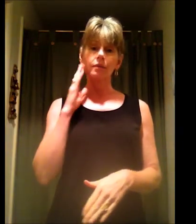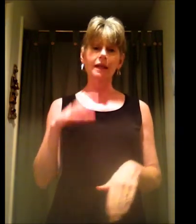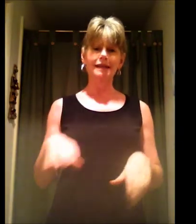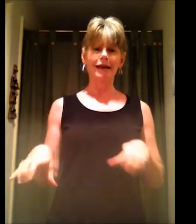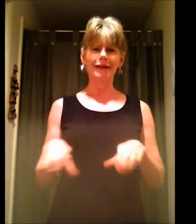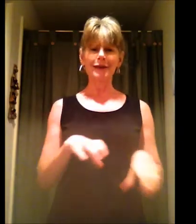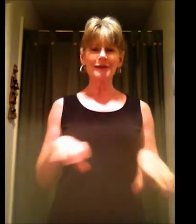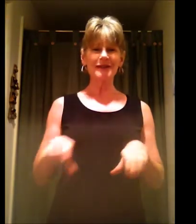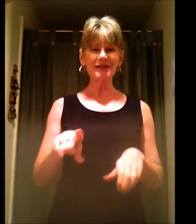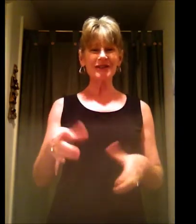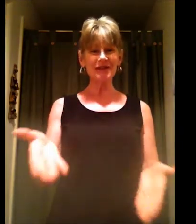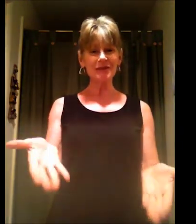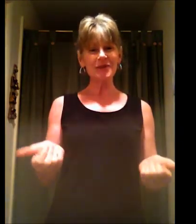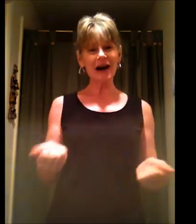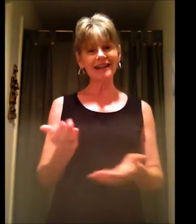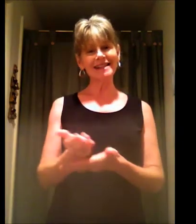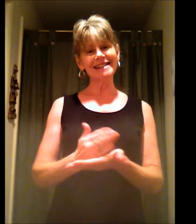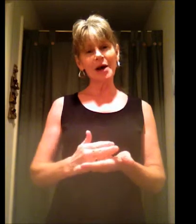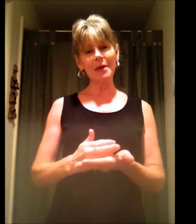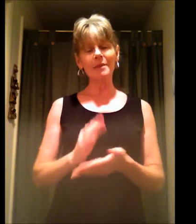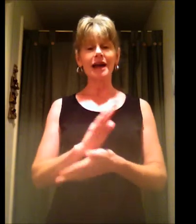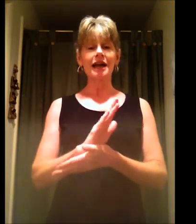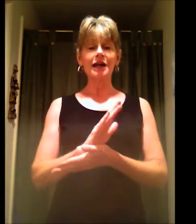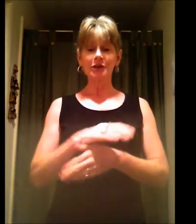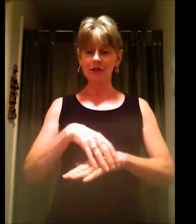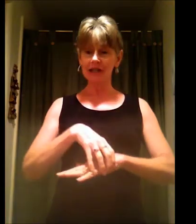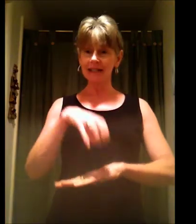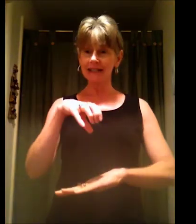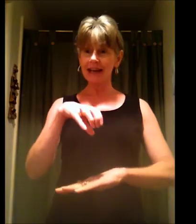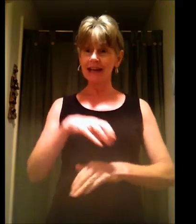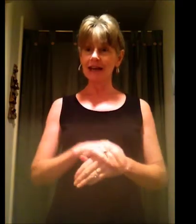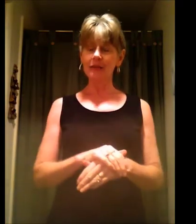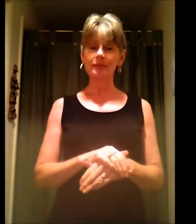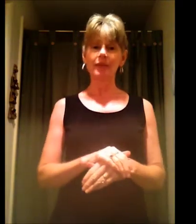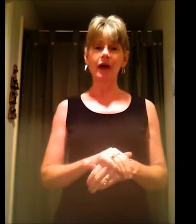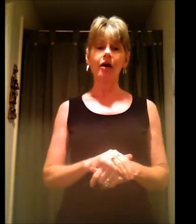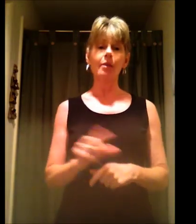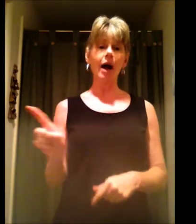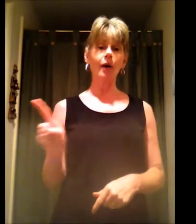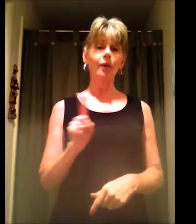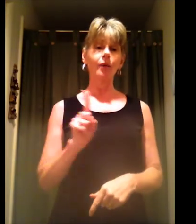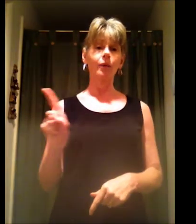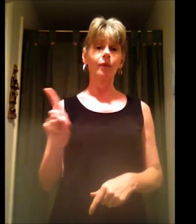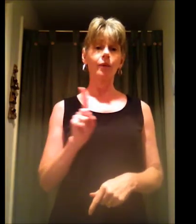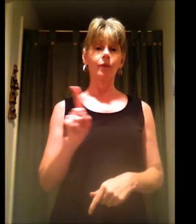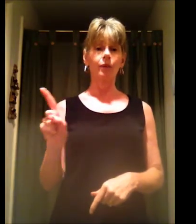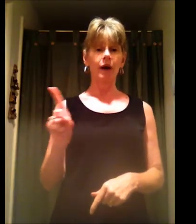let's see, I think it was, do you want some cheesecake? How about,